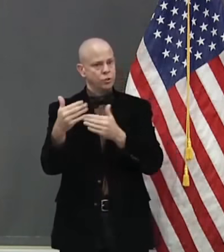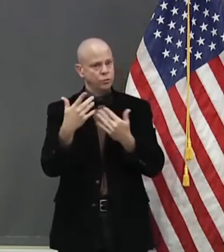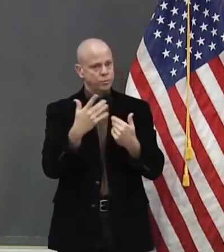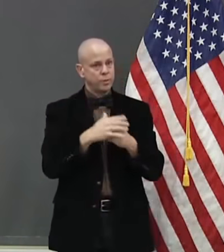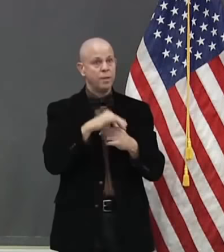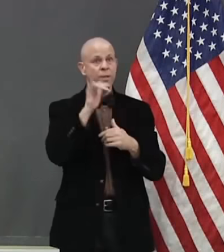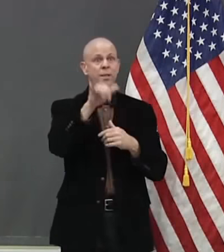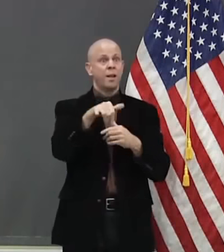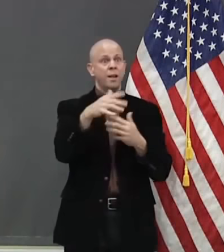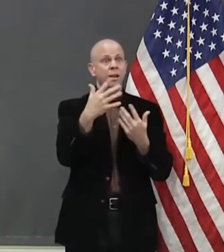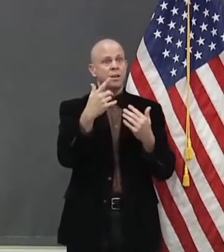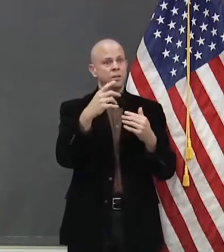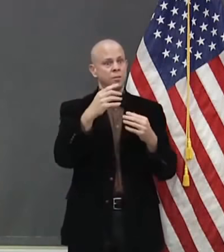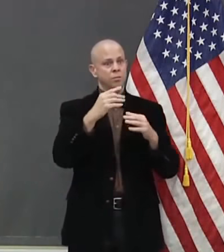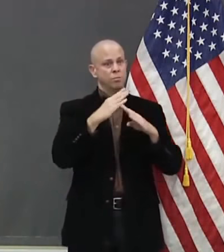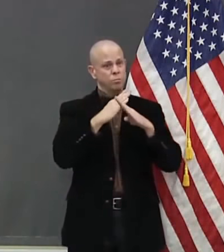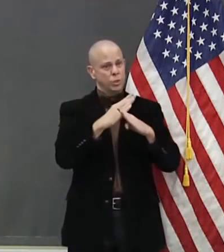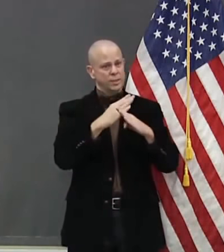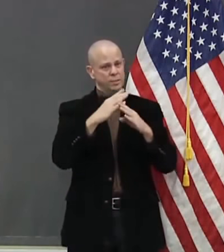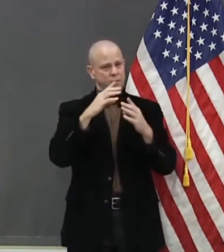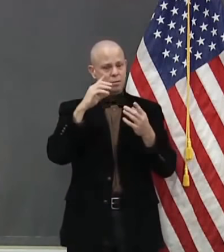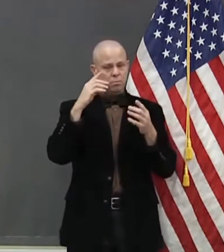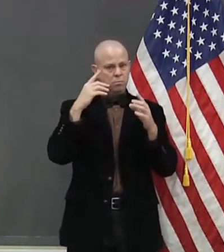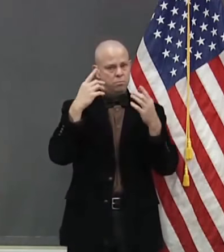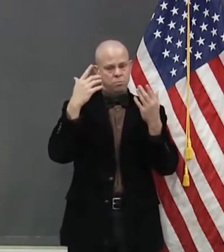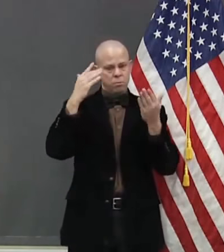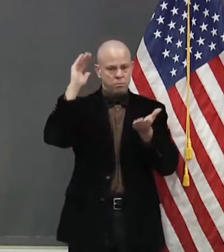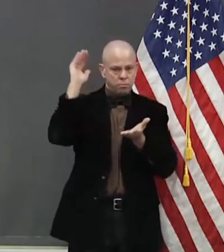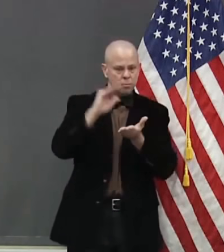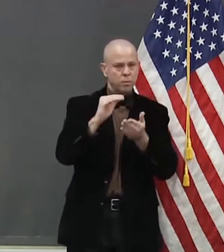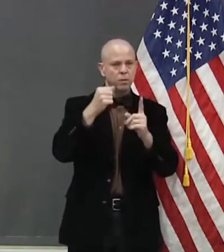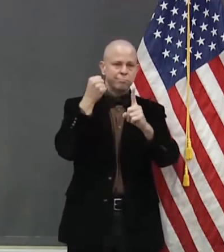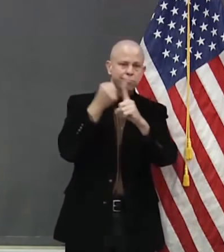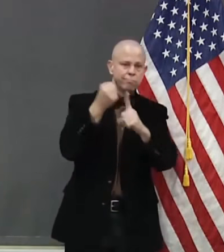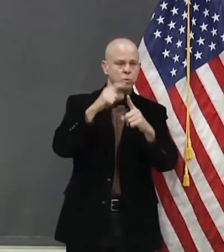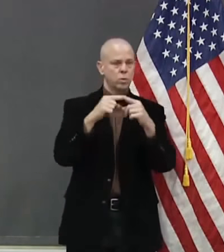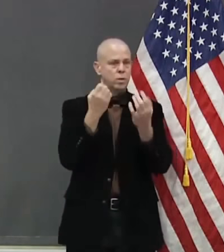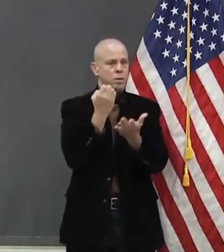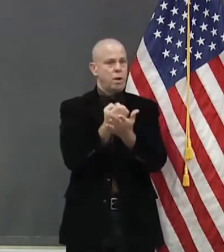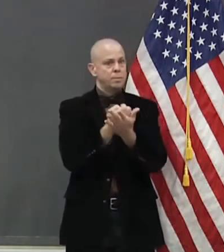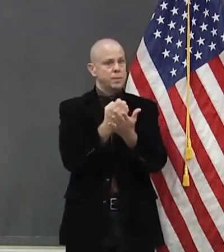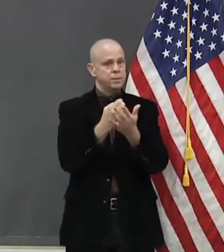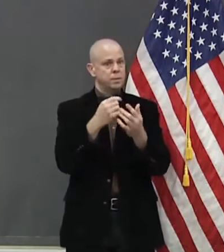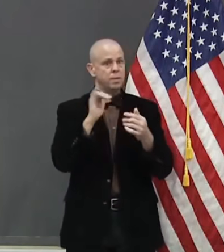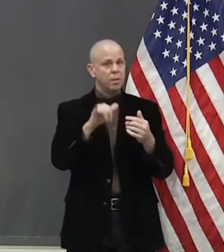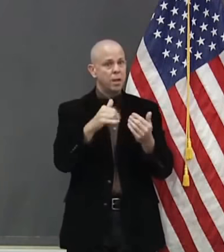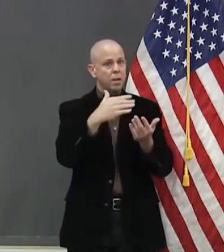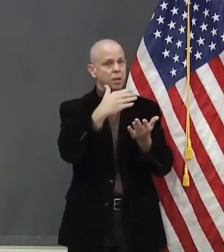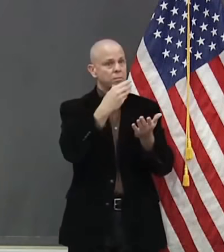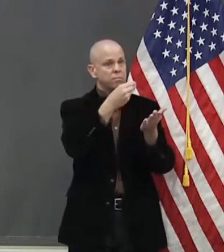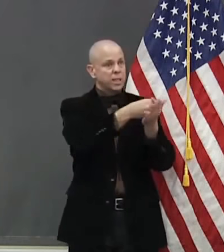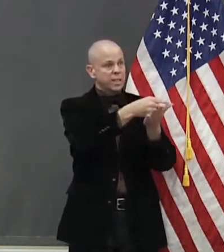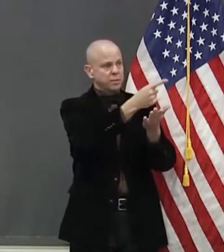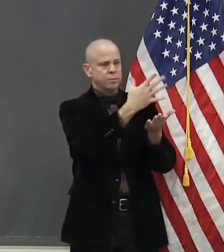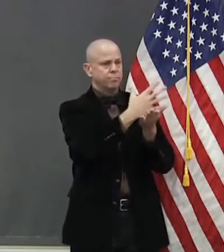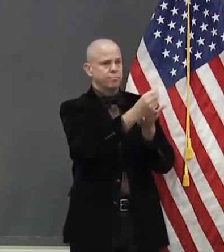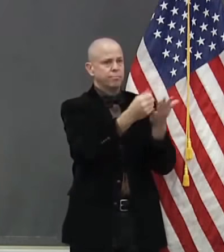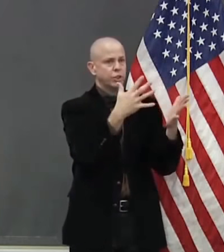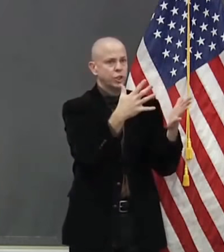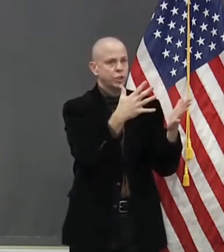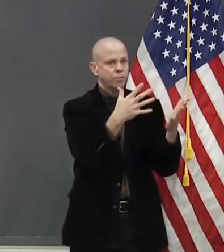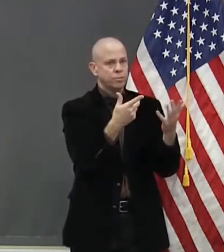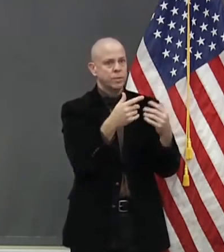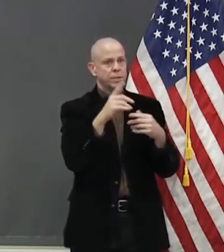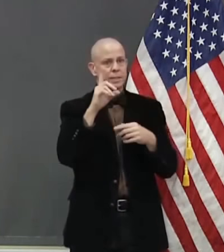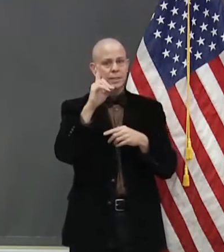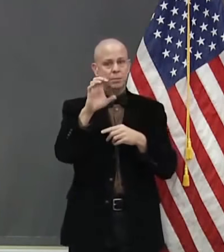country, a terrible depression in this country. Just so you know, those dollars run out December 30th, 2020.